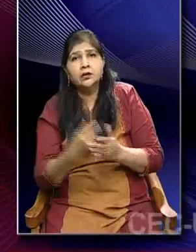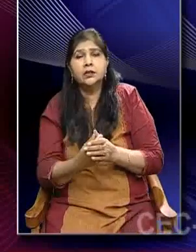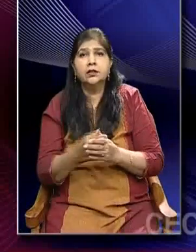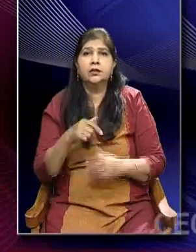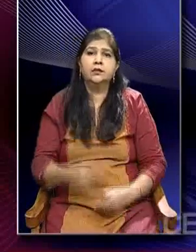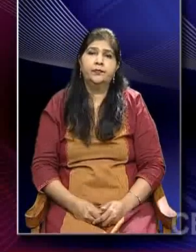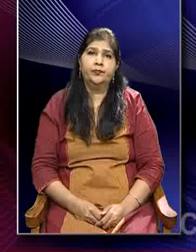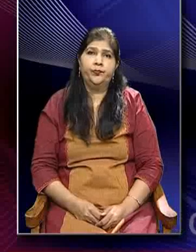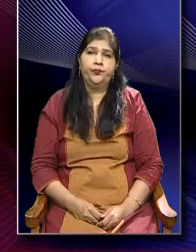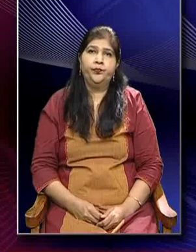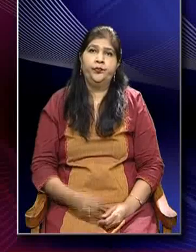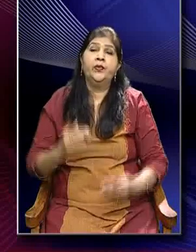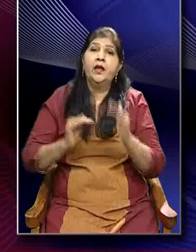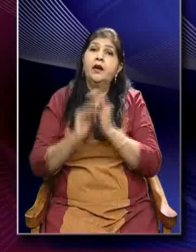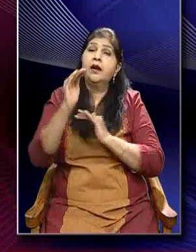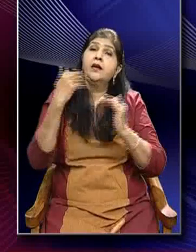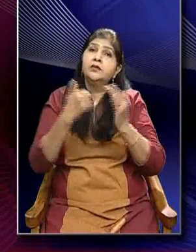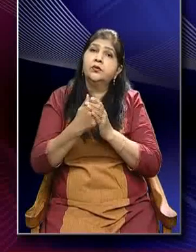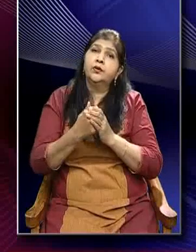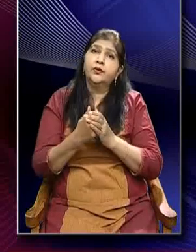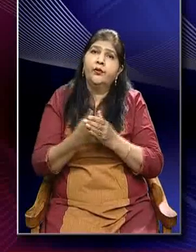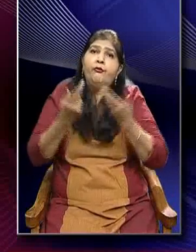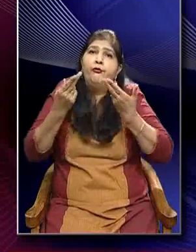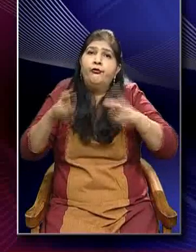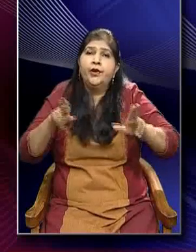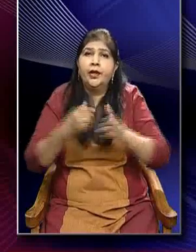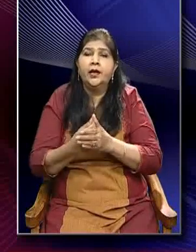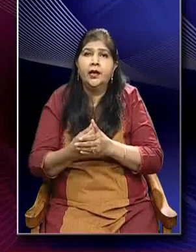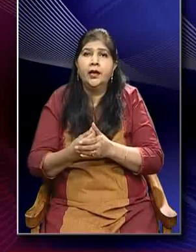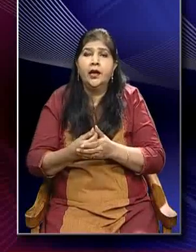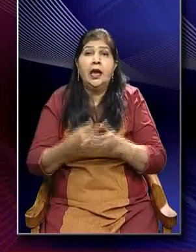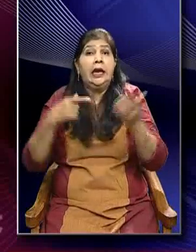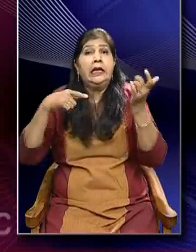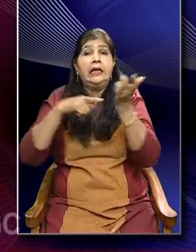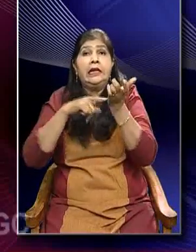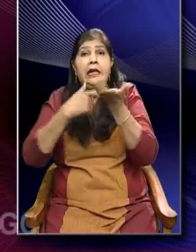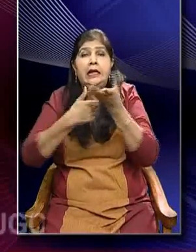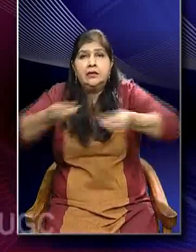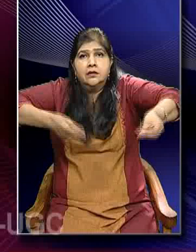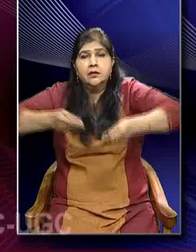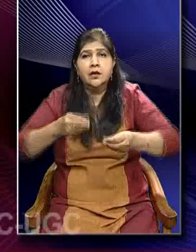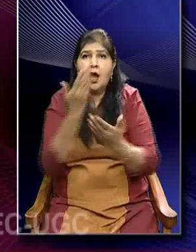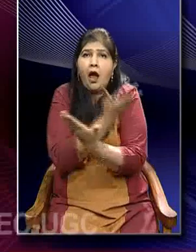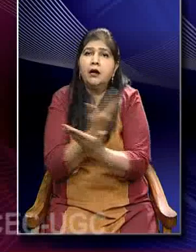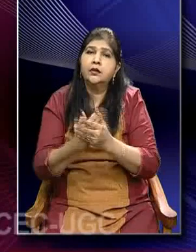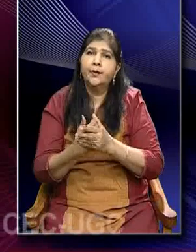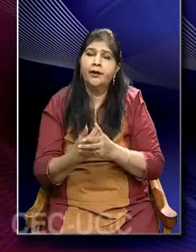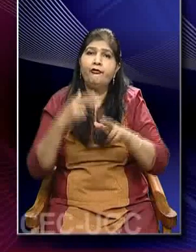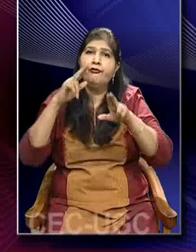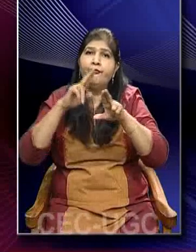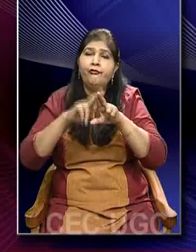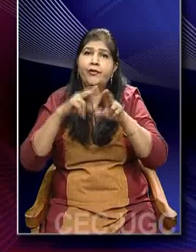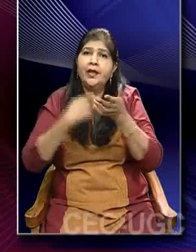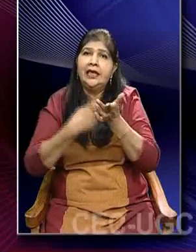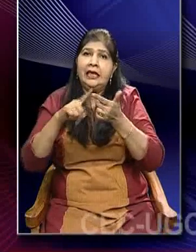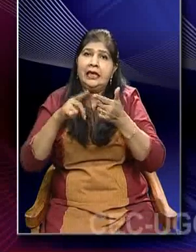is rise of free trade agreements, as well